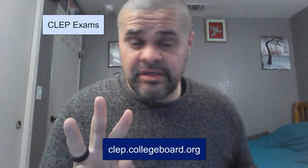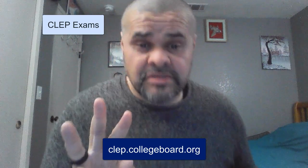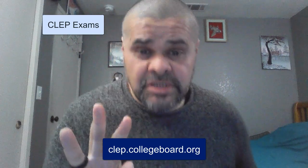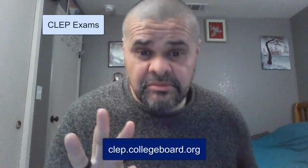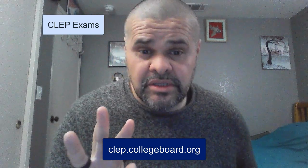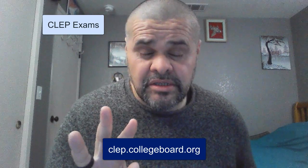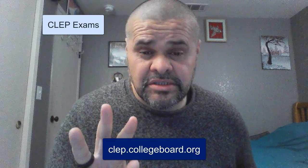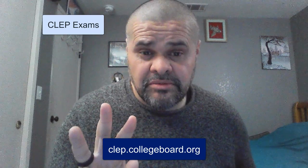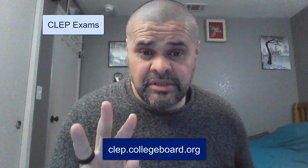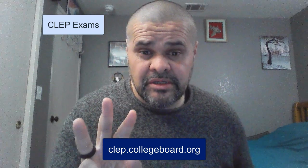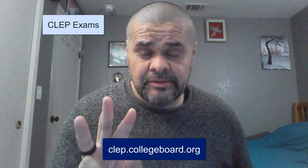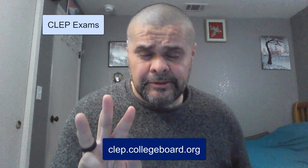even some other